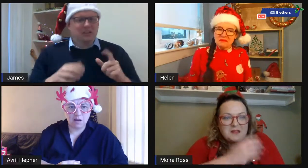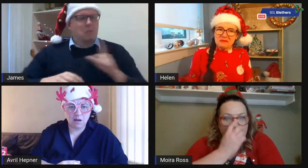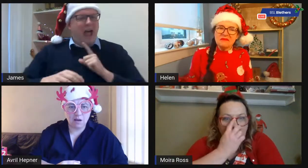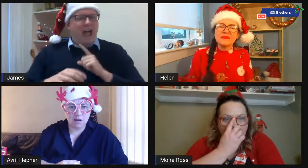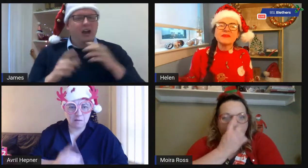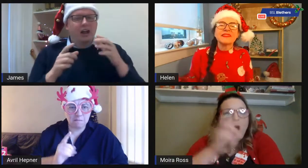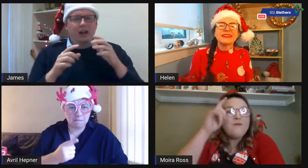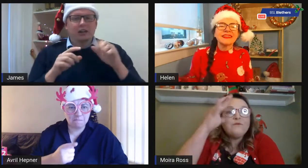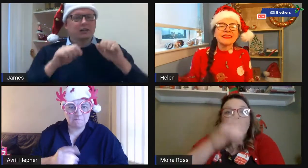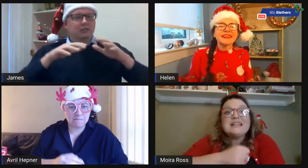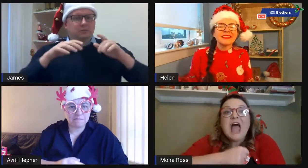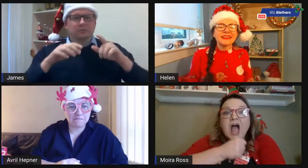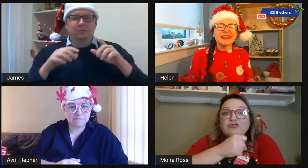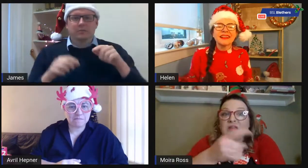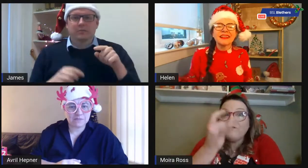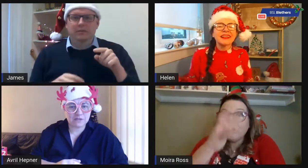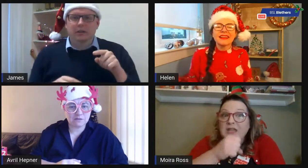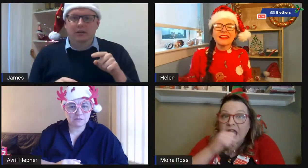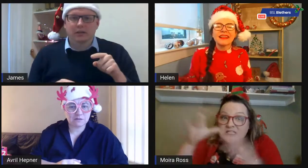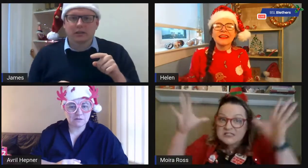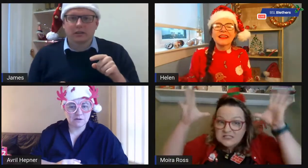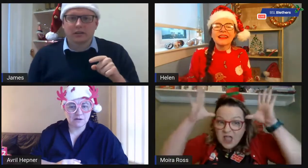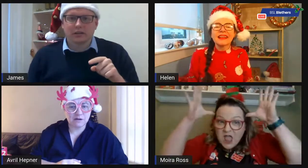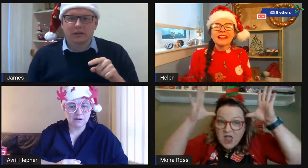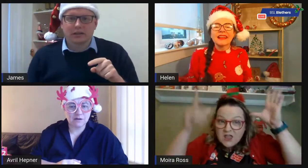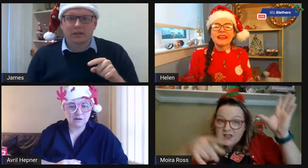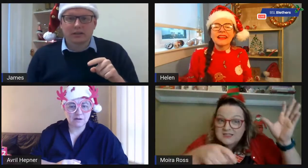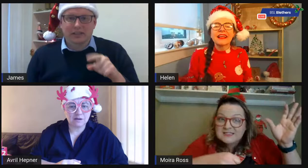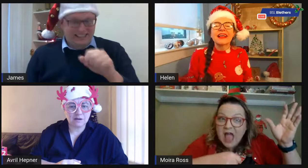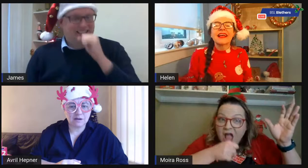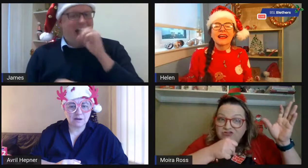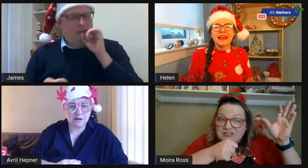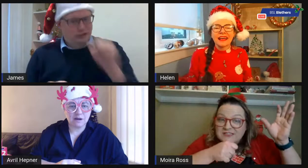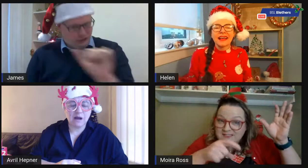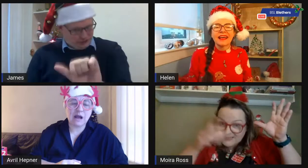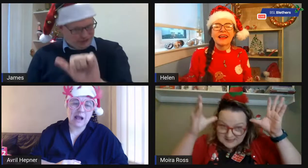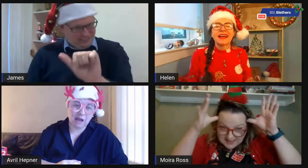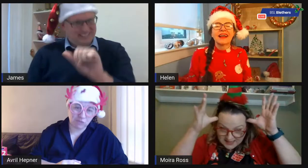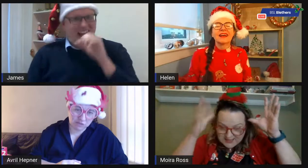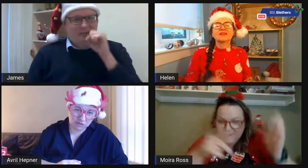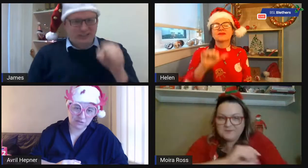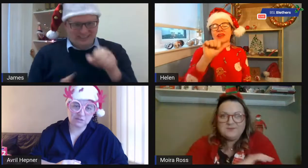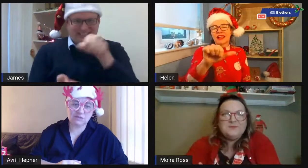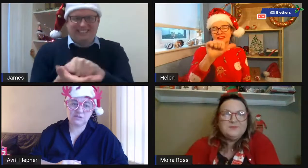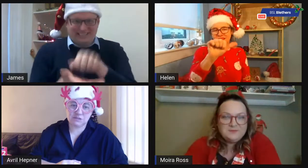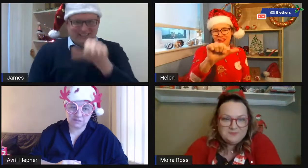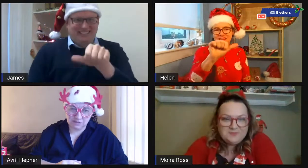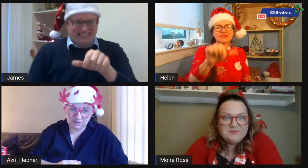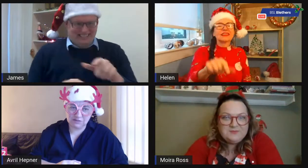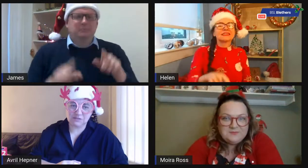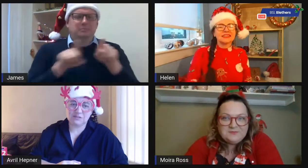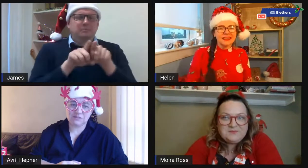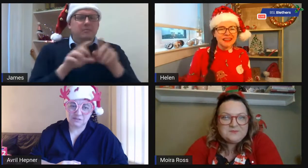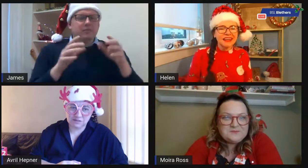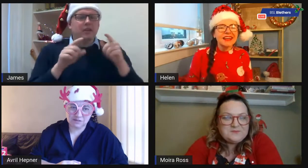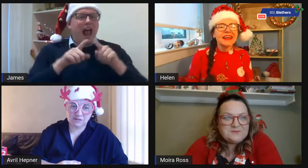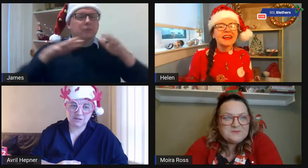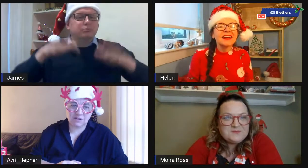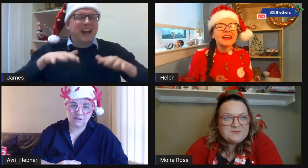Father Christmas, and the reason they did And that, a carrot. Don't forget the carrot for the reindeer. absolutely, Moira, you're right. The carrot for Rudolph, I forgot